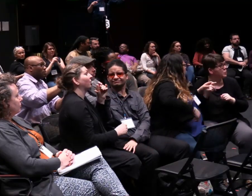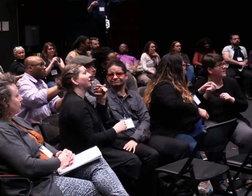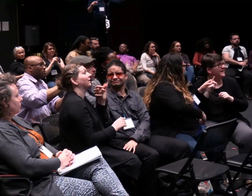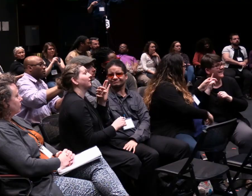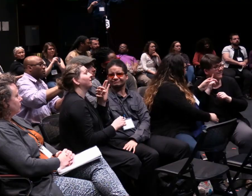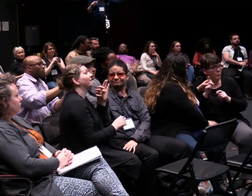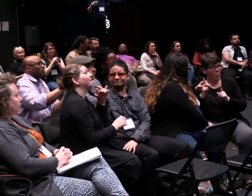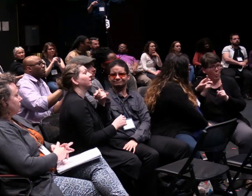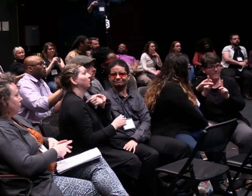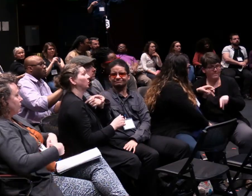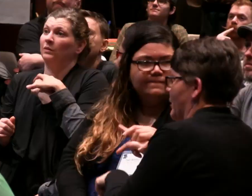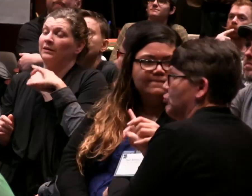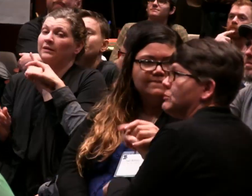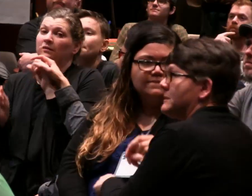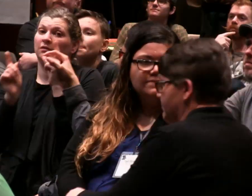and that would be fine.